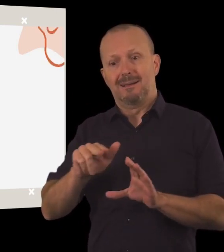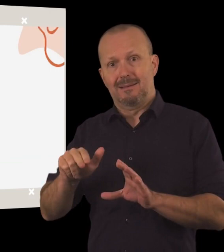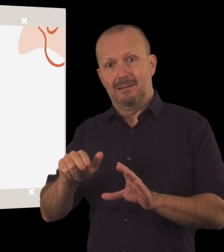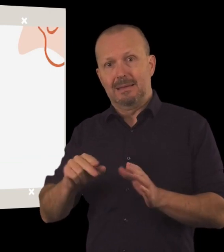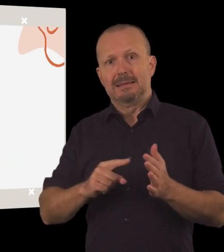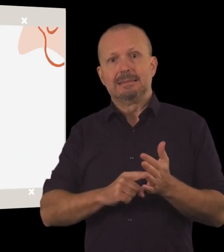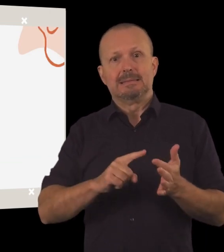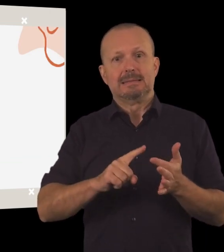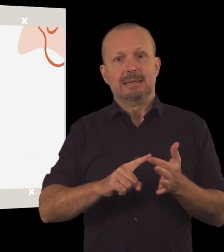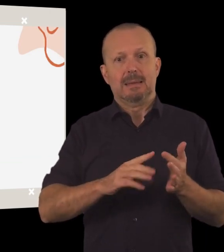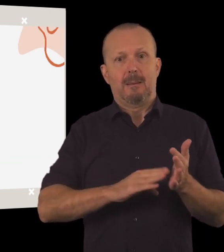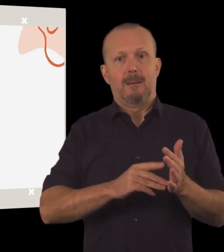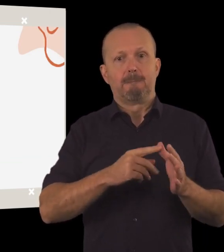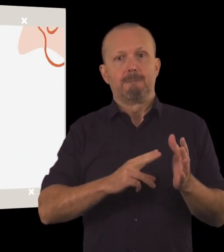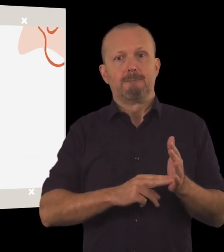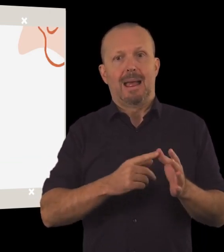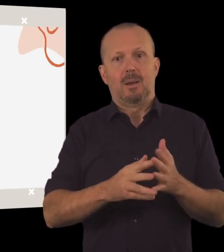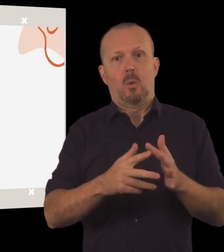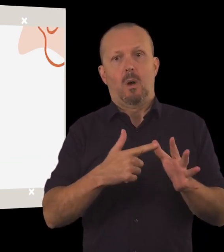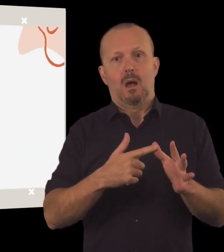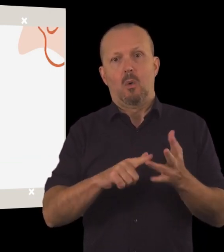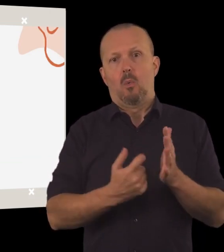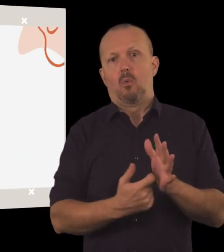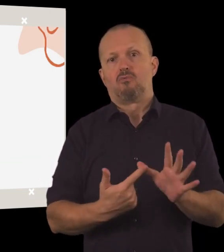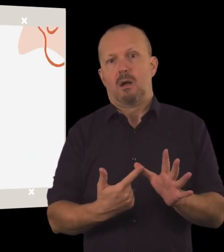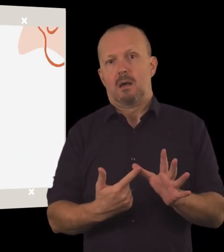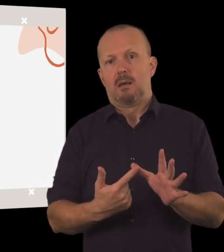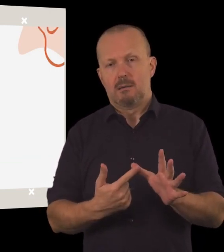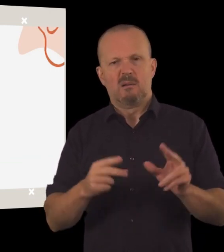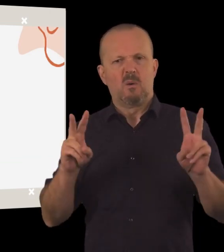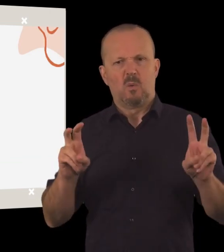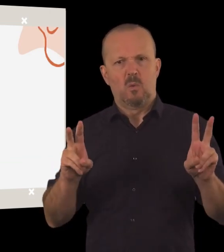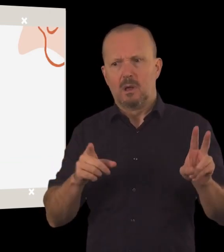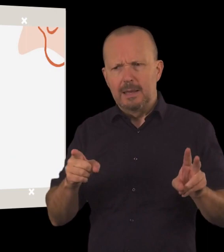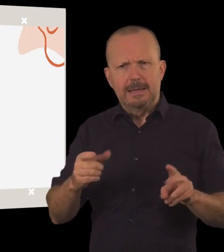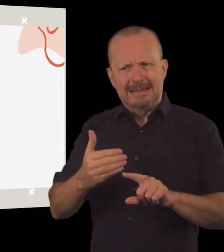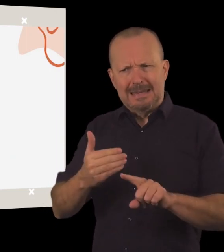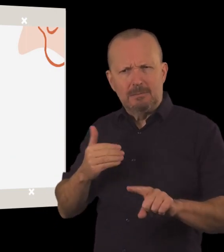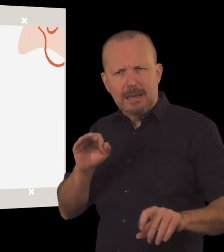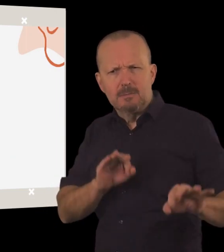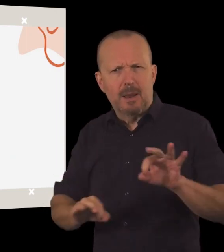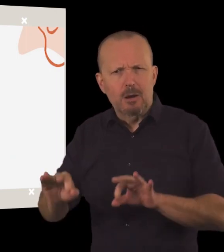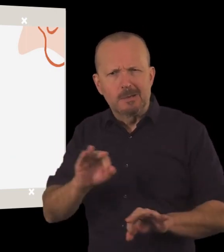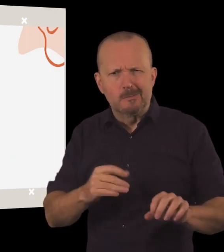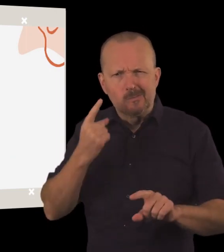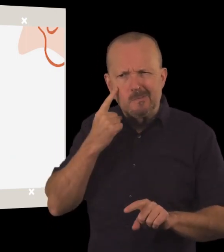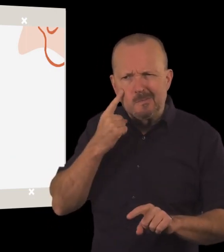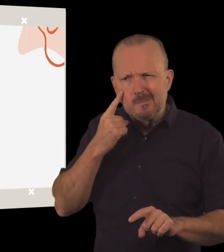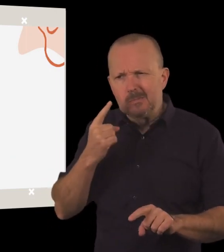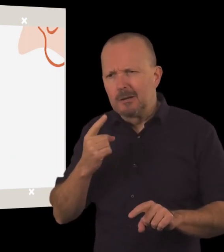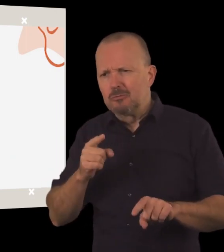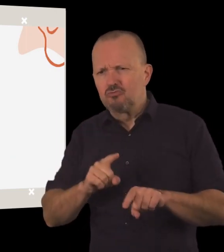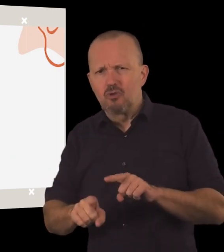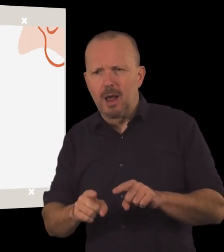was called Te Manawa Ora. The series required a lot of experimentation. I